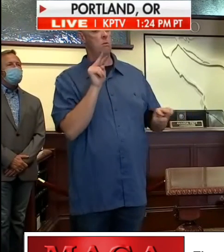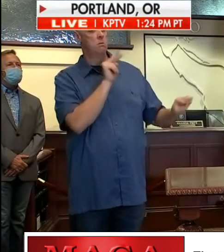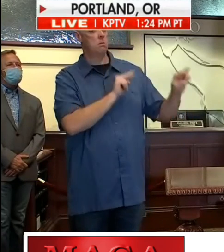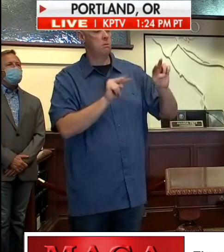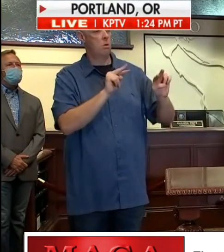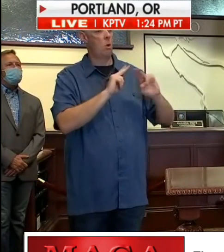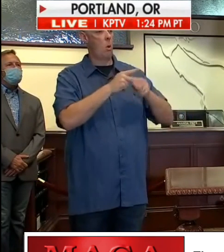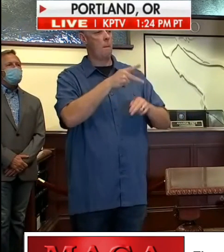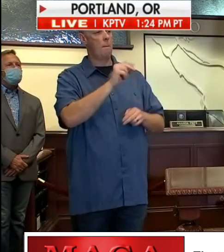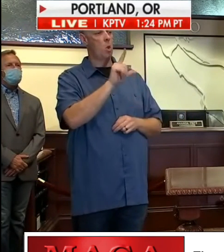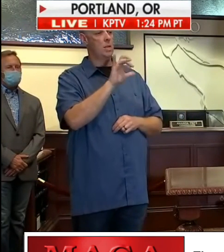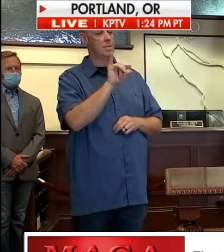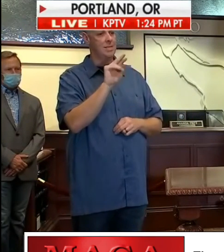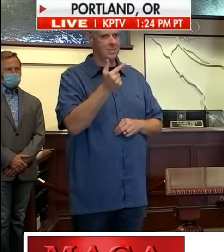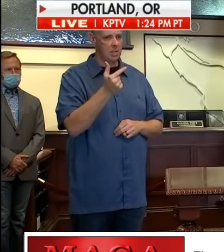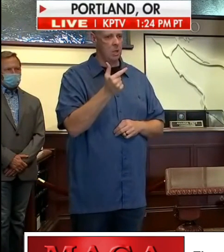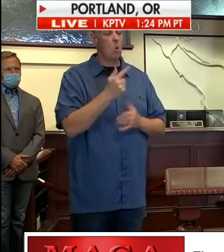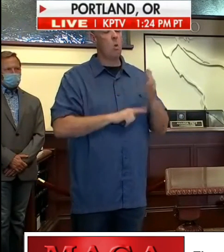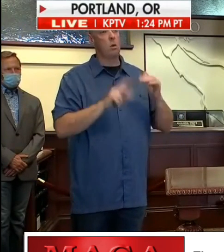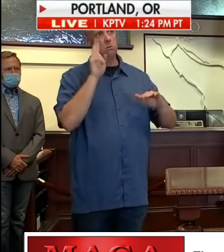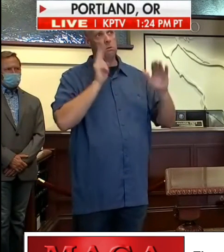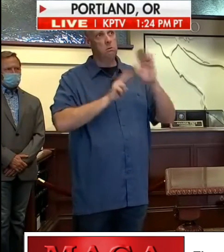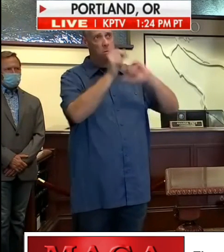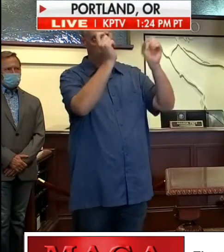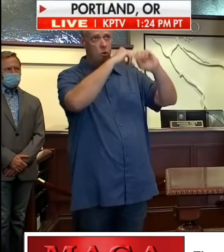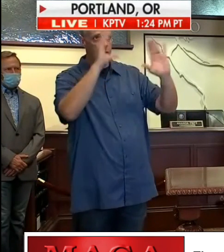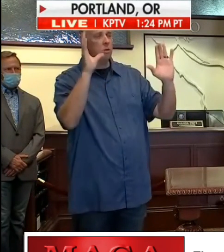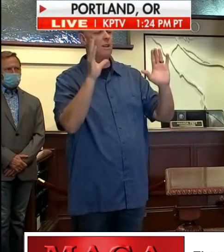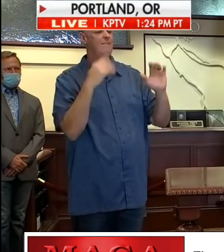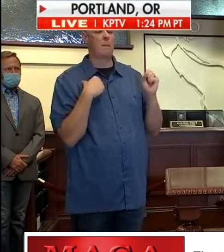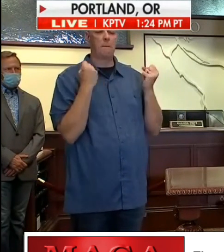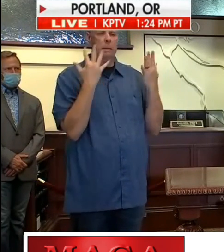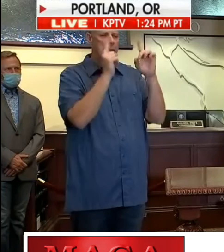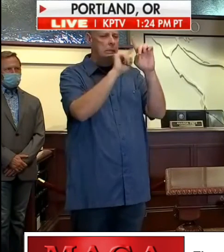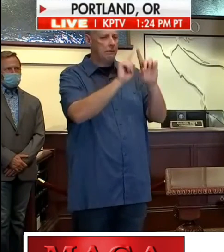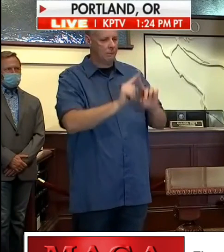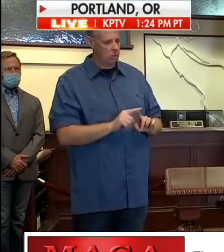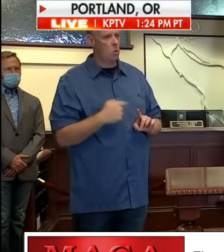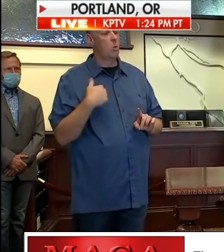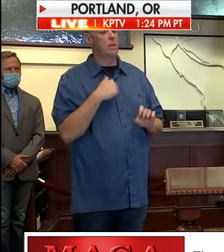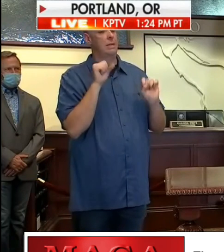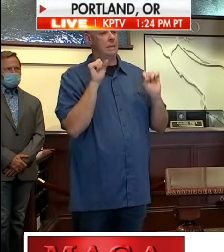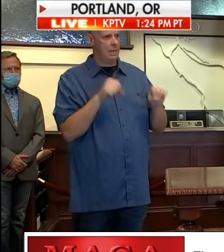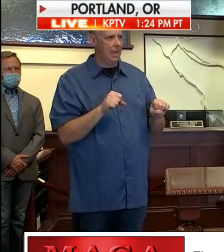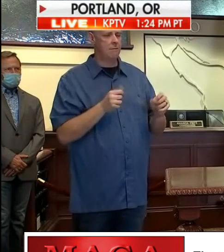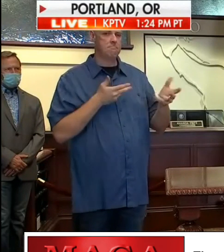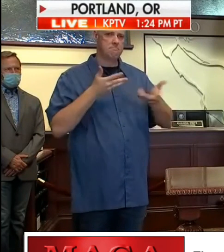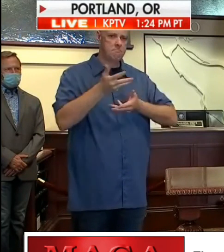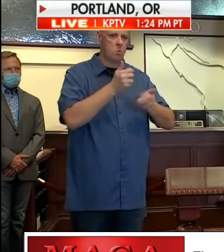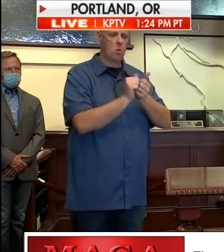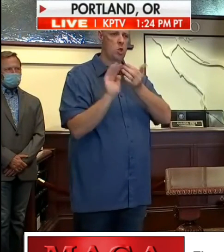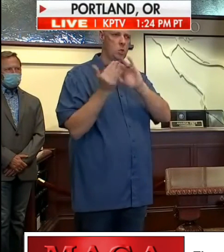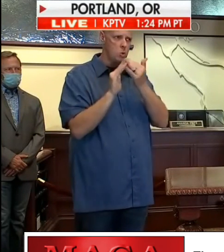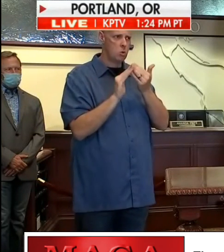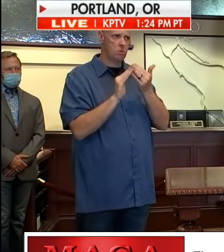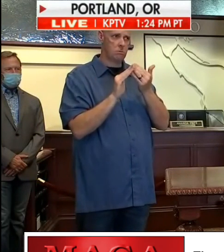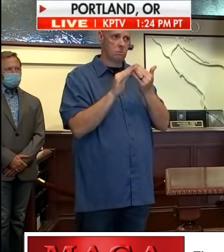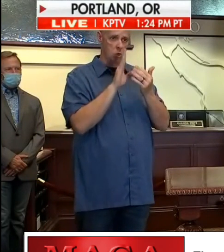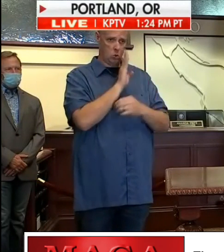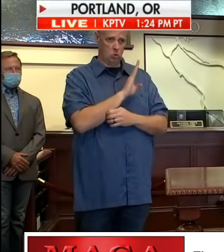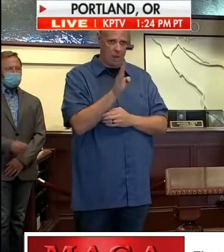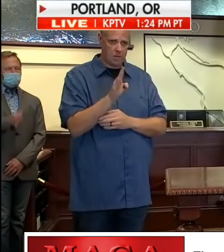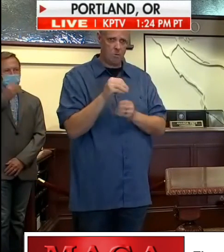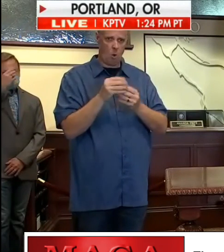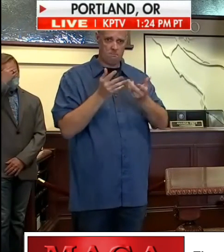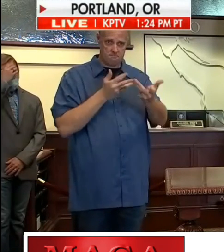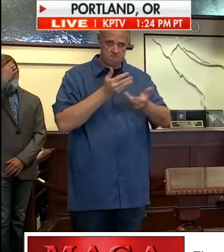like, what precinct policing can look like. And there are many other opportunities for us to work with the community directly. And as